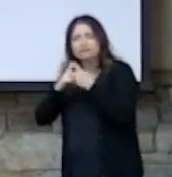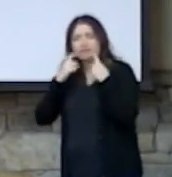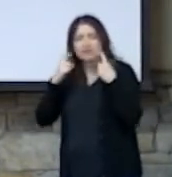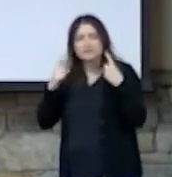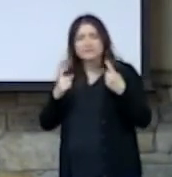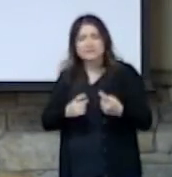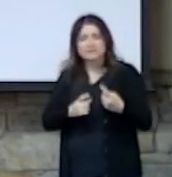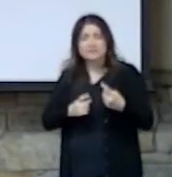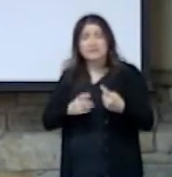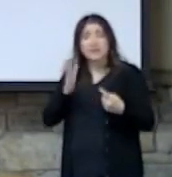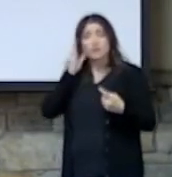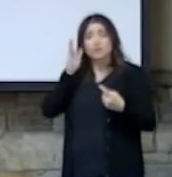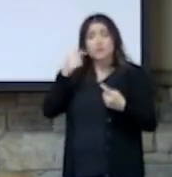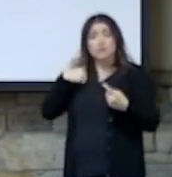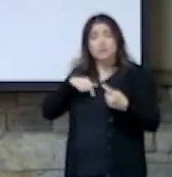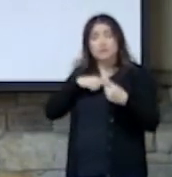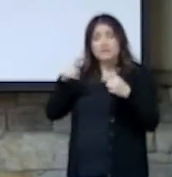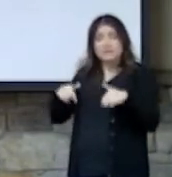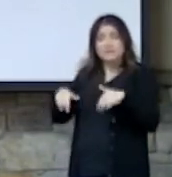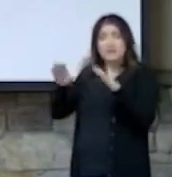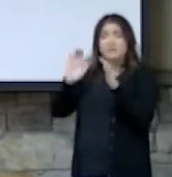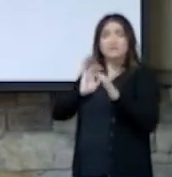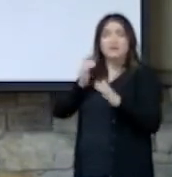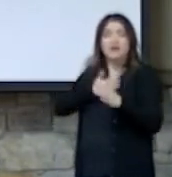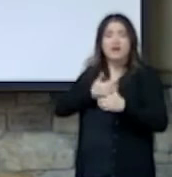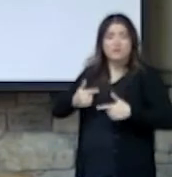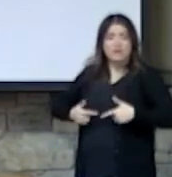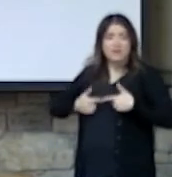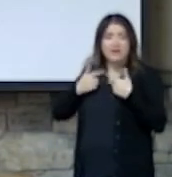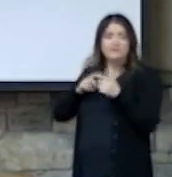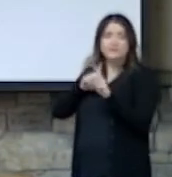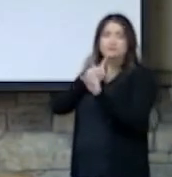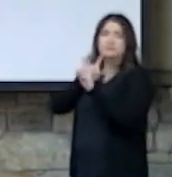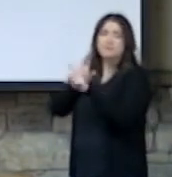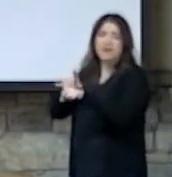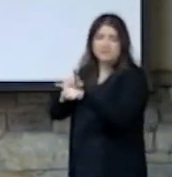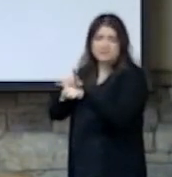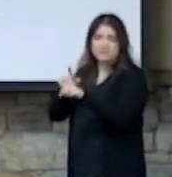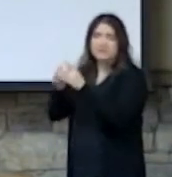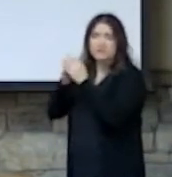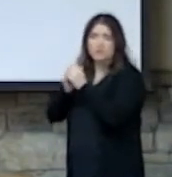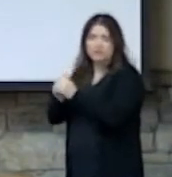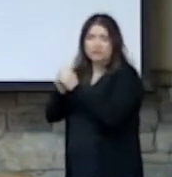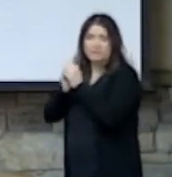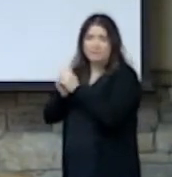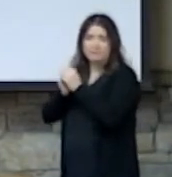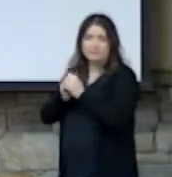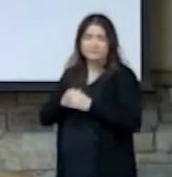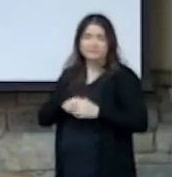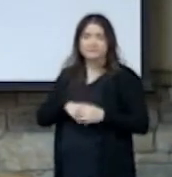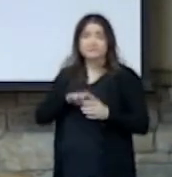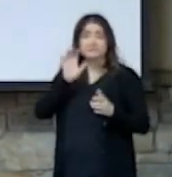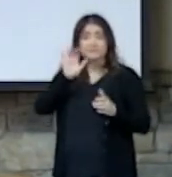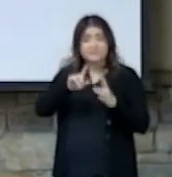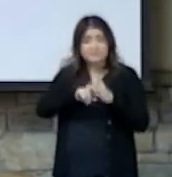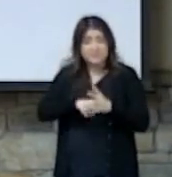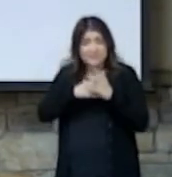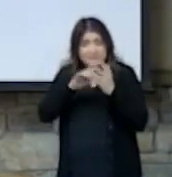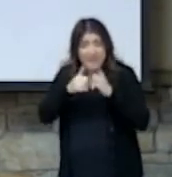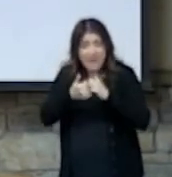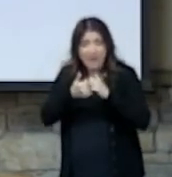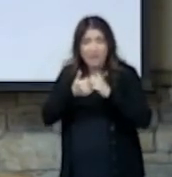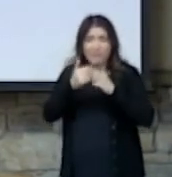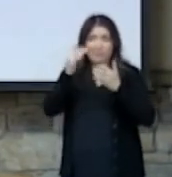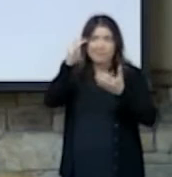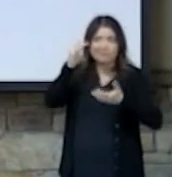we sacrifice our life in response in worship to Him? That begins by giving our life to Him,